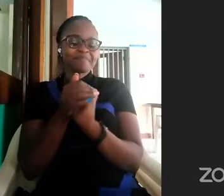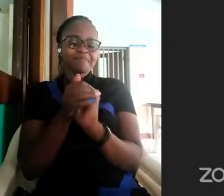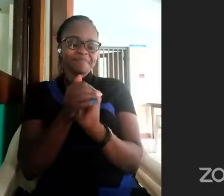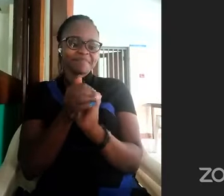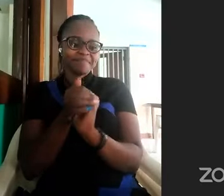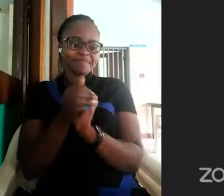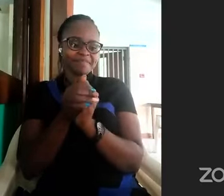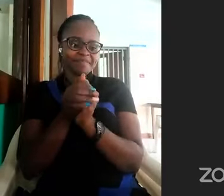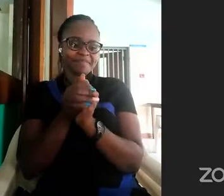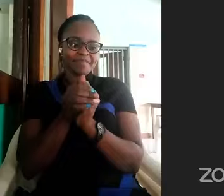had before.